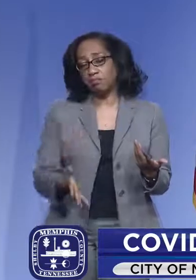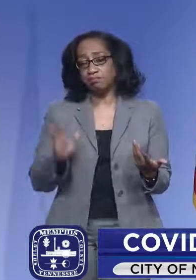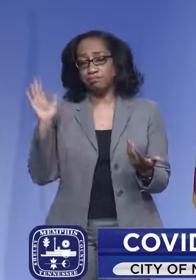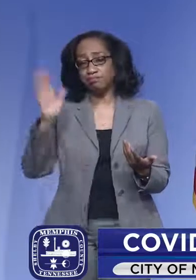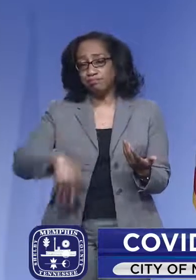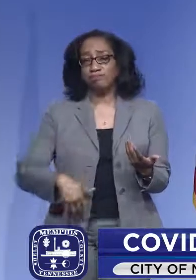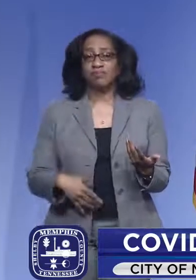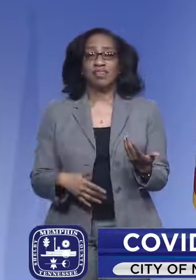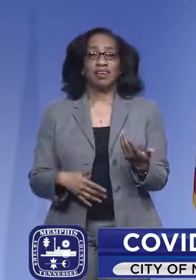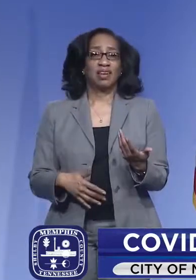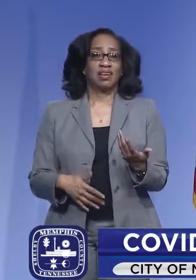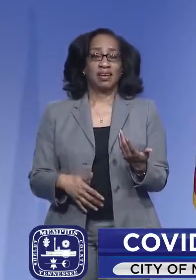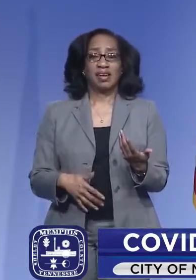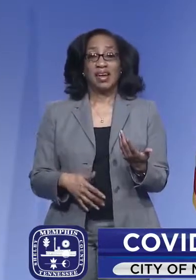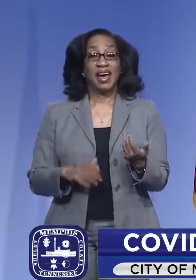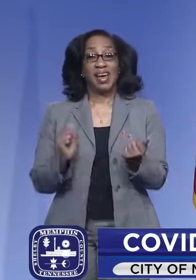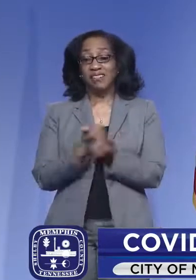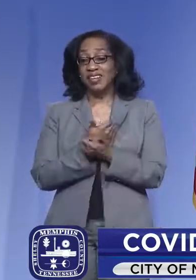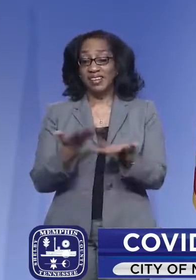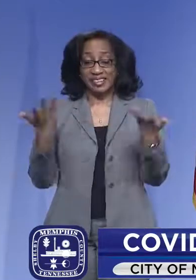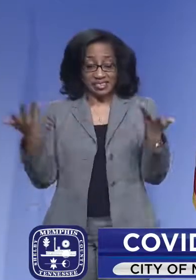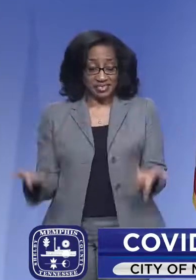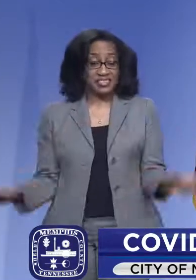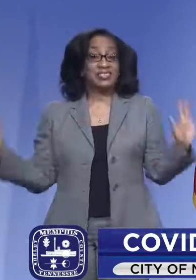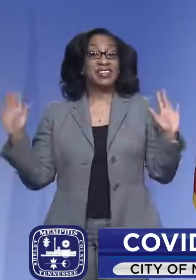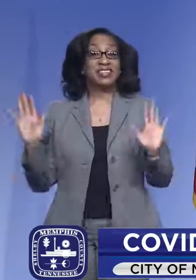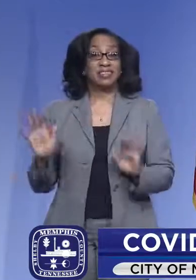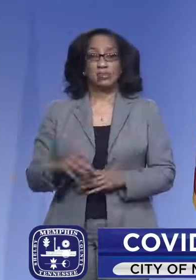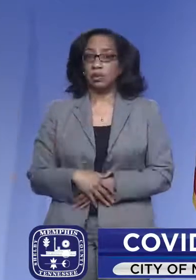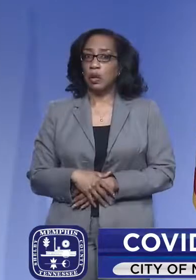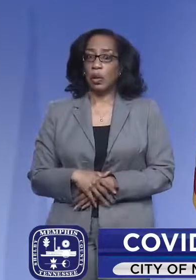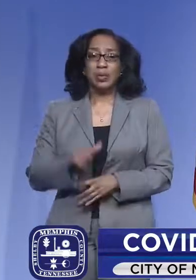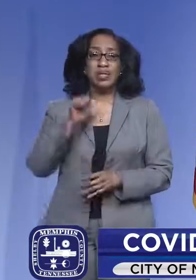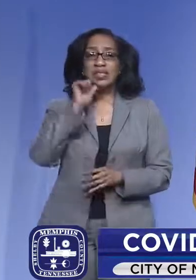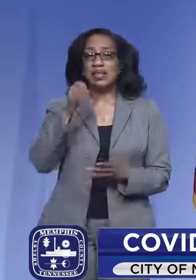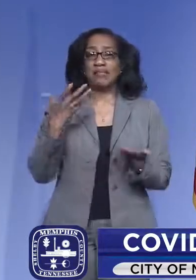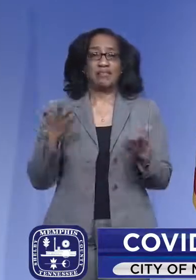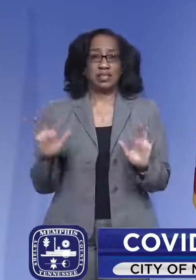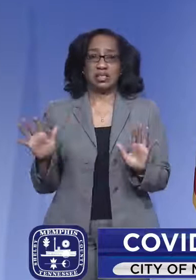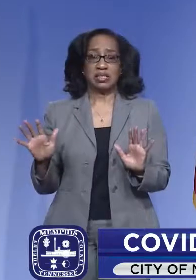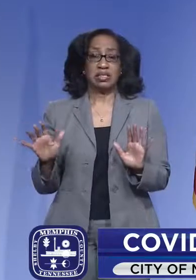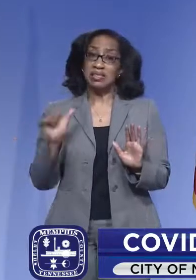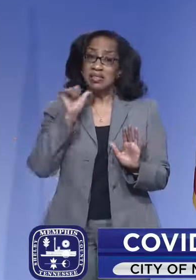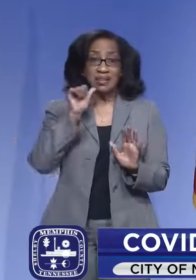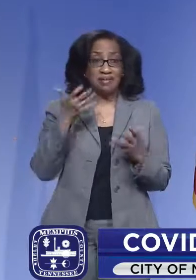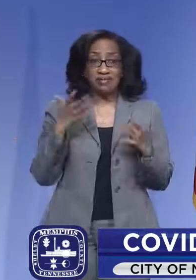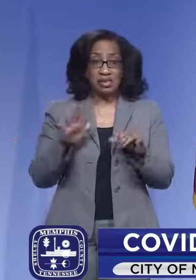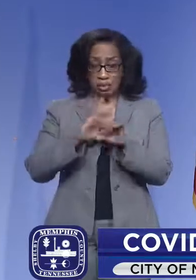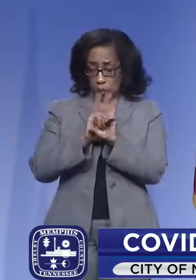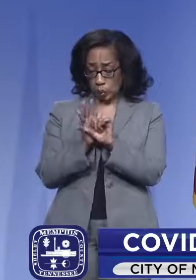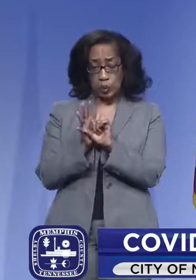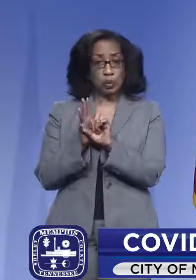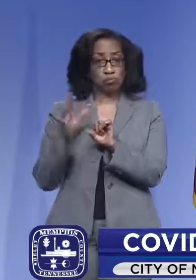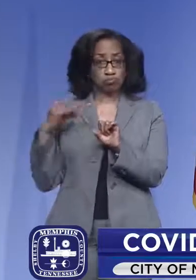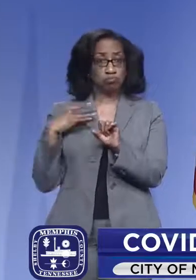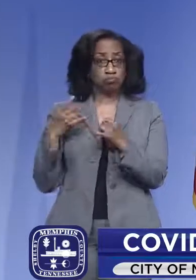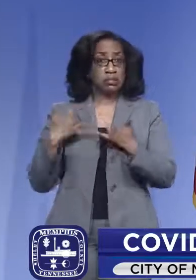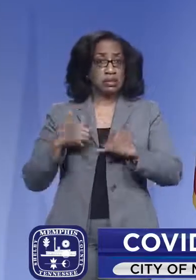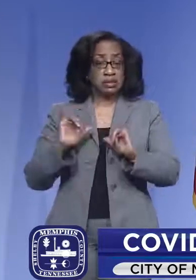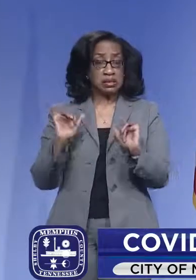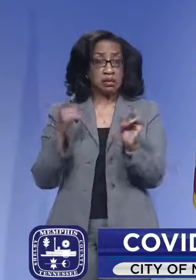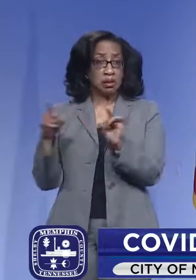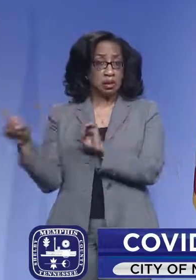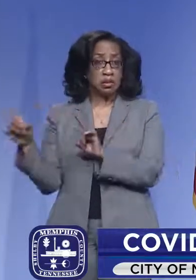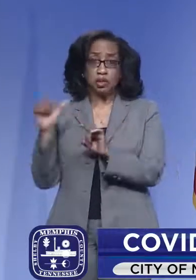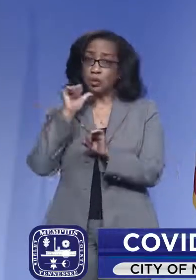now, and it's not over. I don't know what the old saying is, but it's not over till it's over, right? And it is clearly not